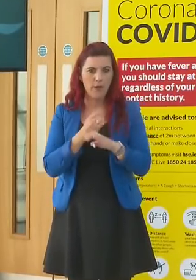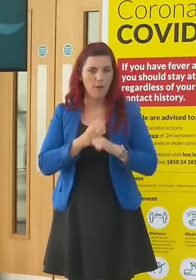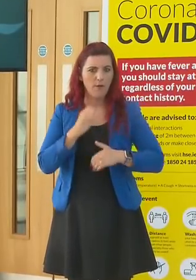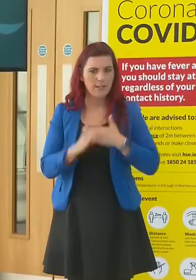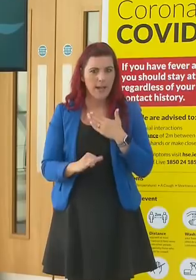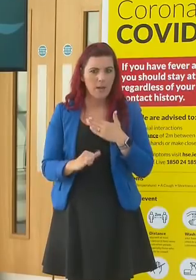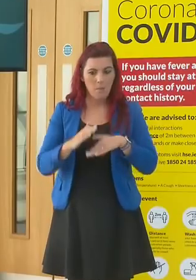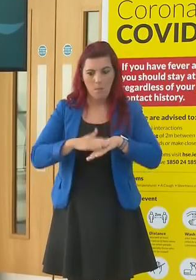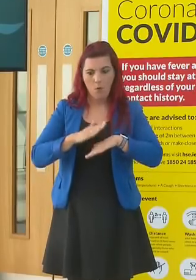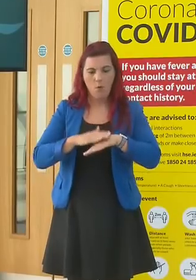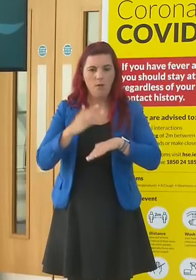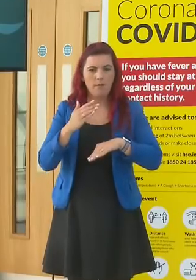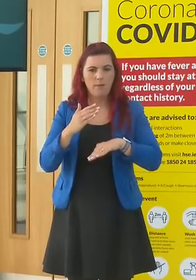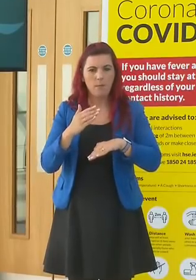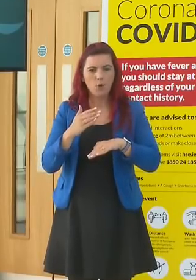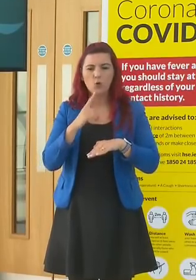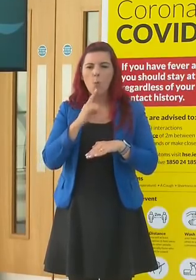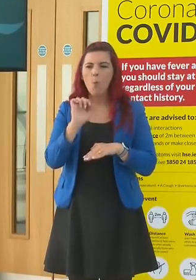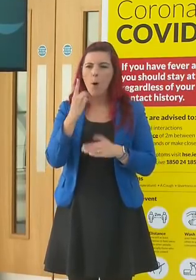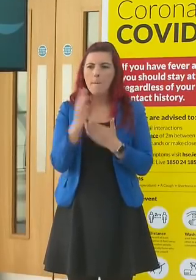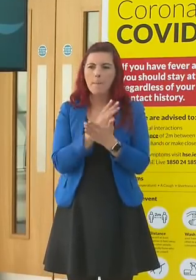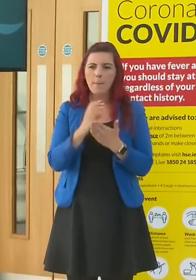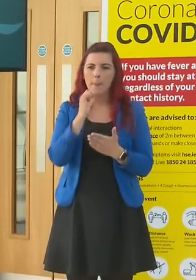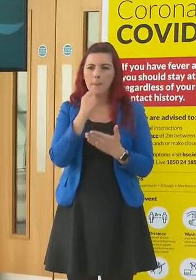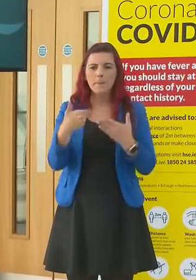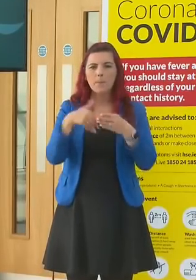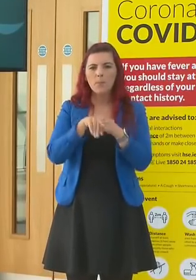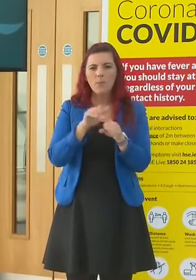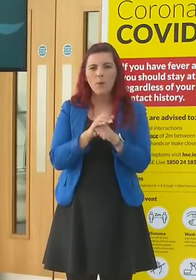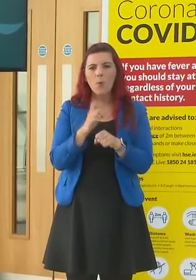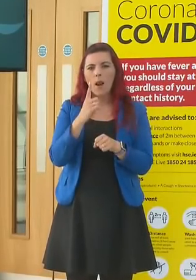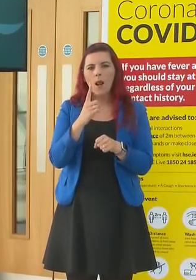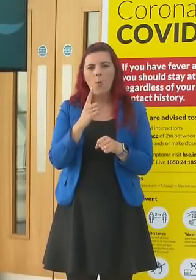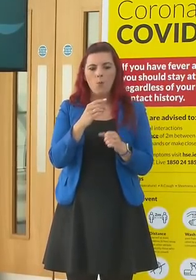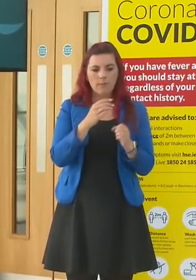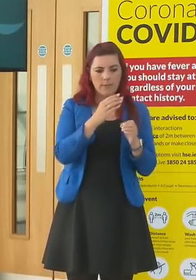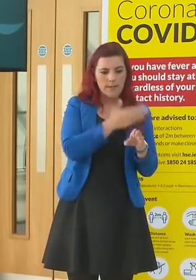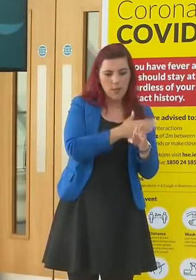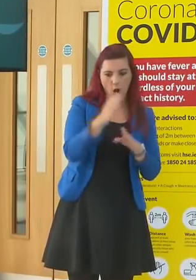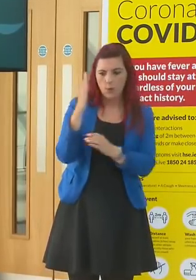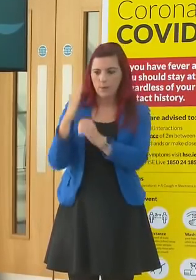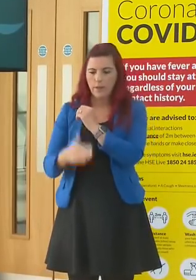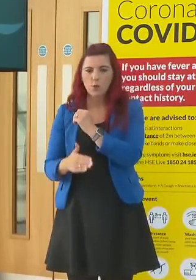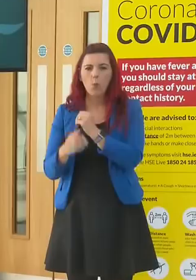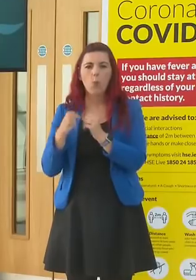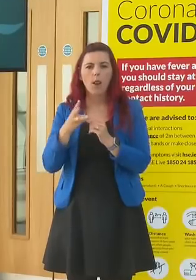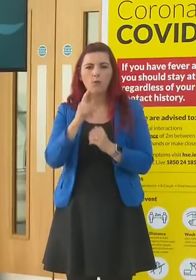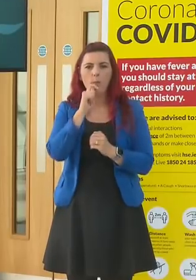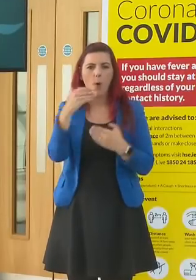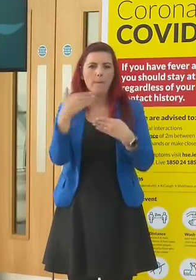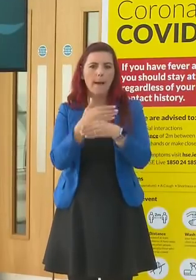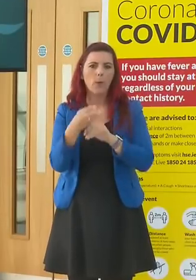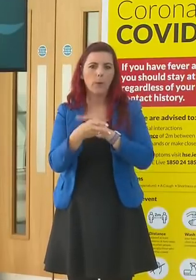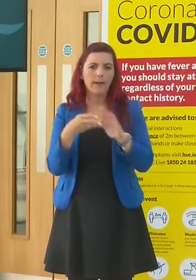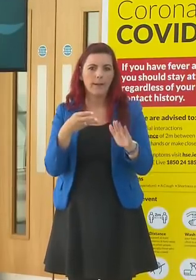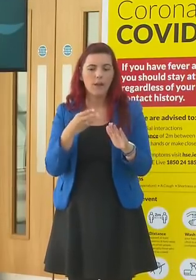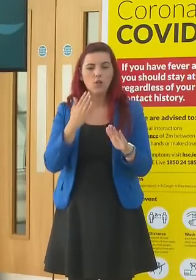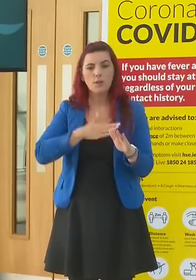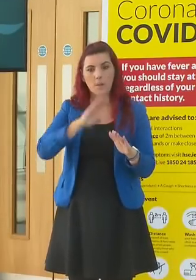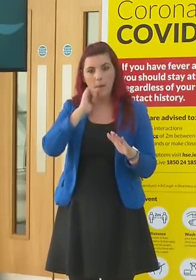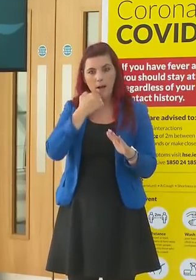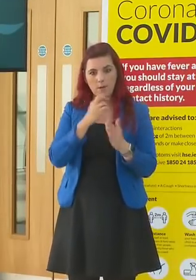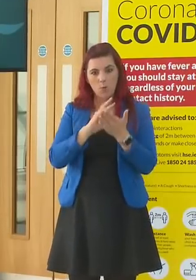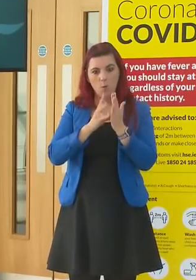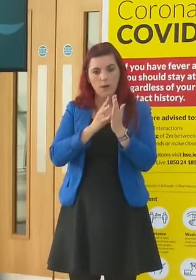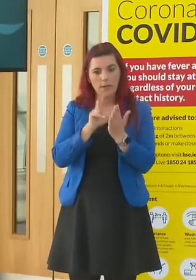outlined, with the exception of the end-to-end, which we're going to report on a weekly basis, and that's purely on the basis of quality assurance of the data from